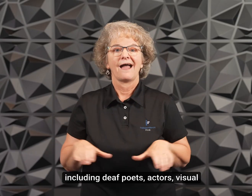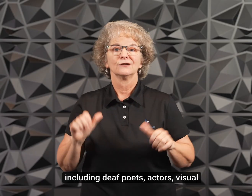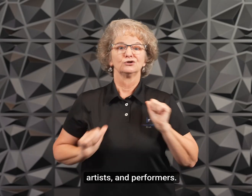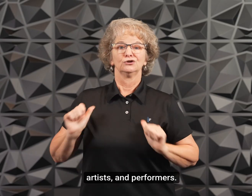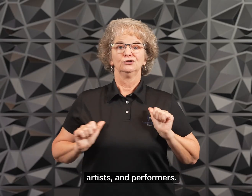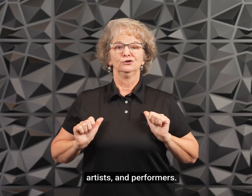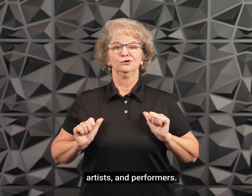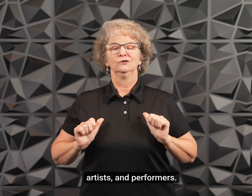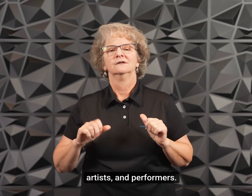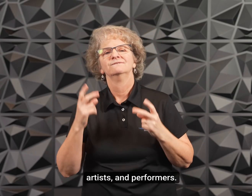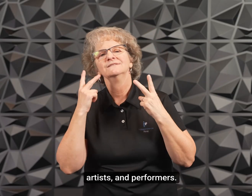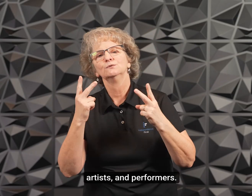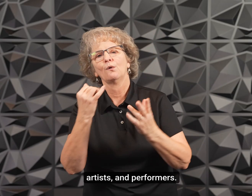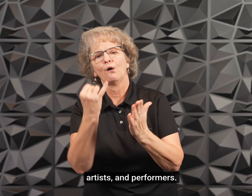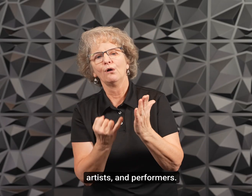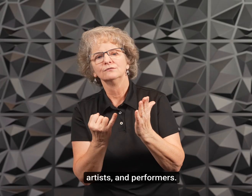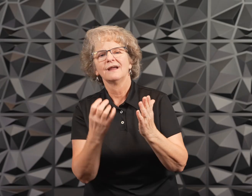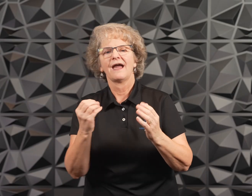visual artists, and performers.